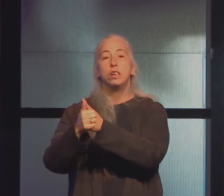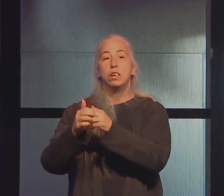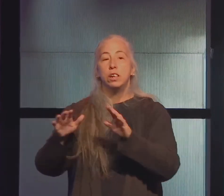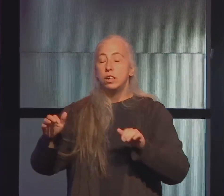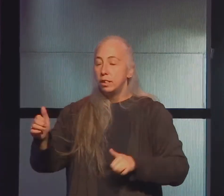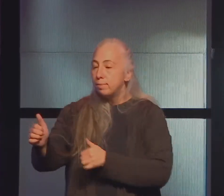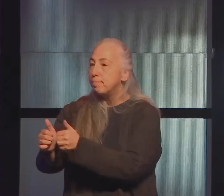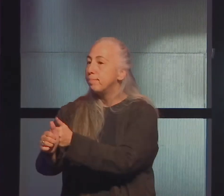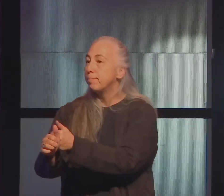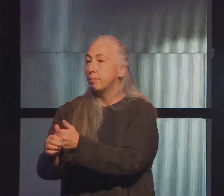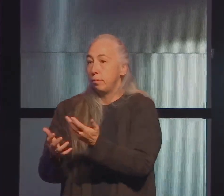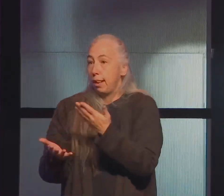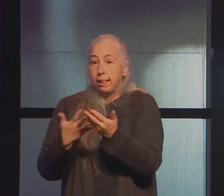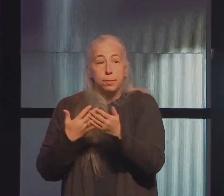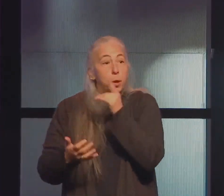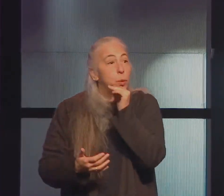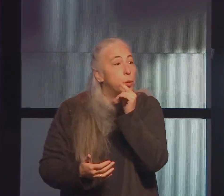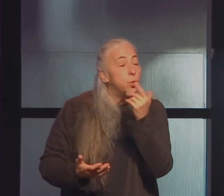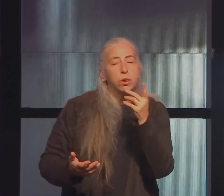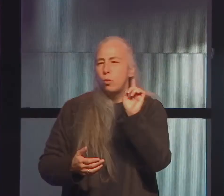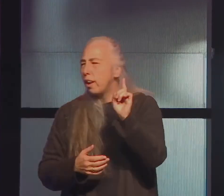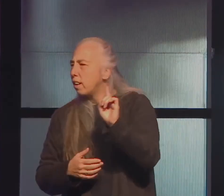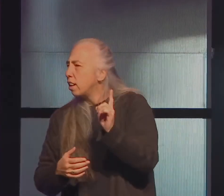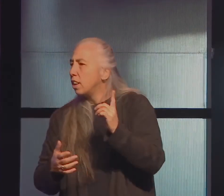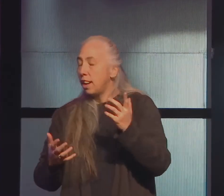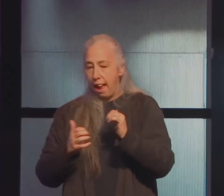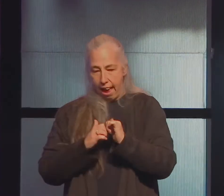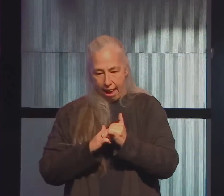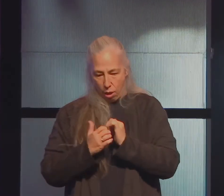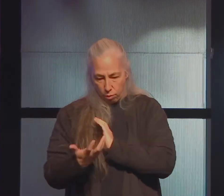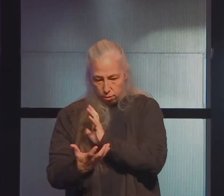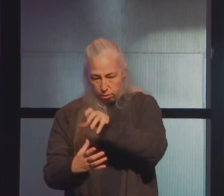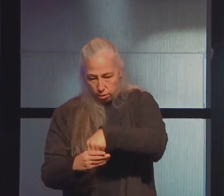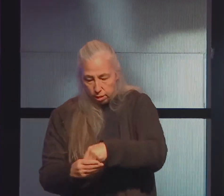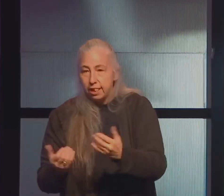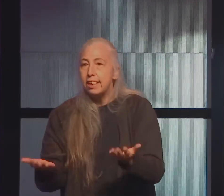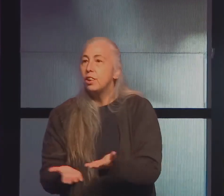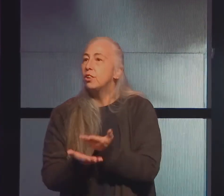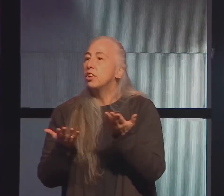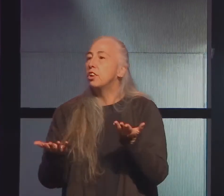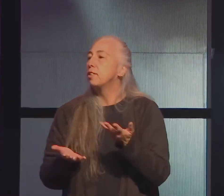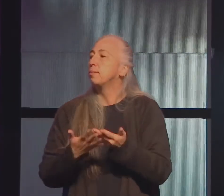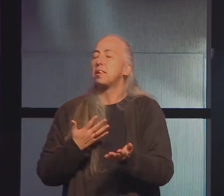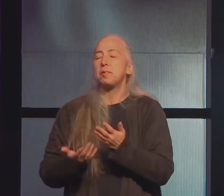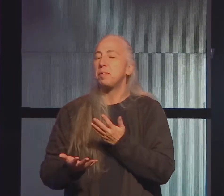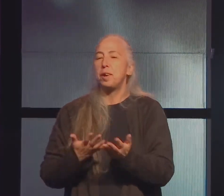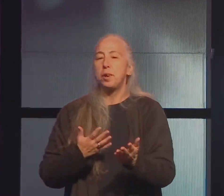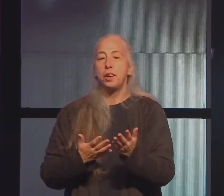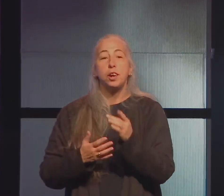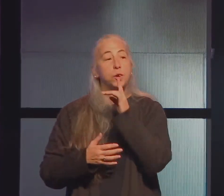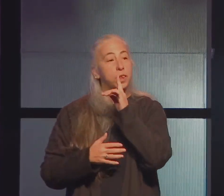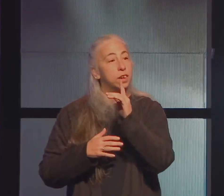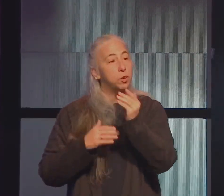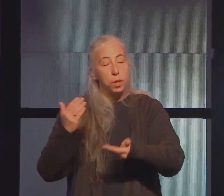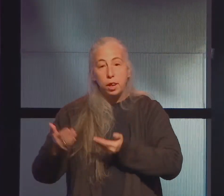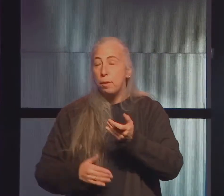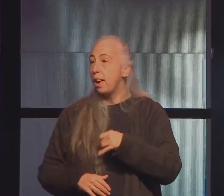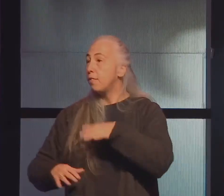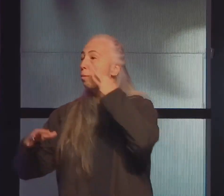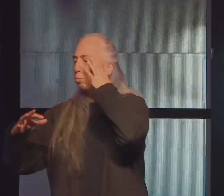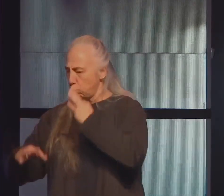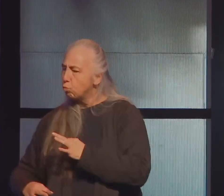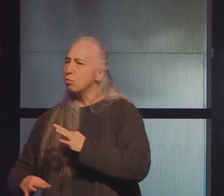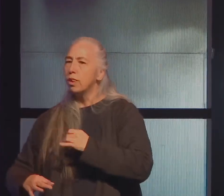are, wherever you are, however you've come into this space right now, whether you are certain about things, whether